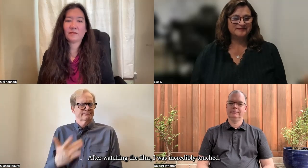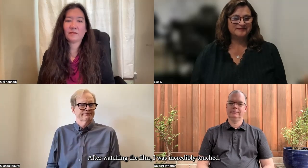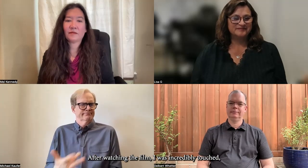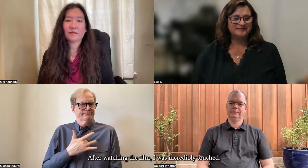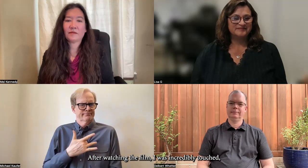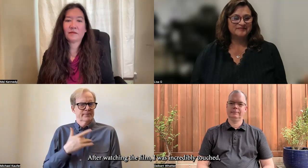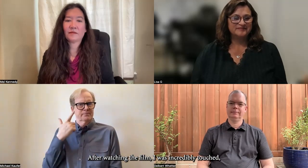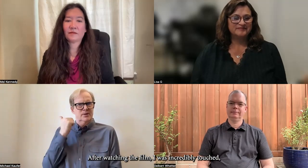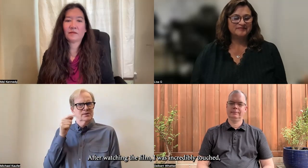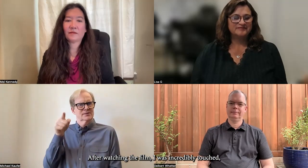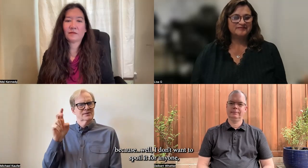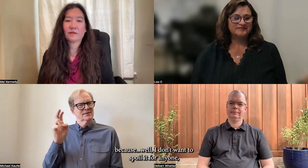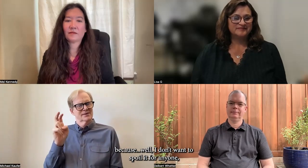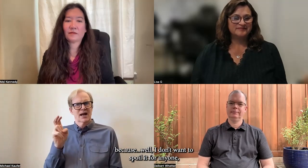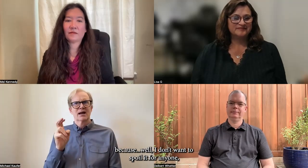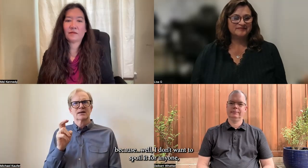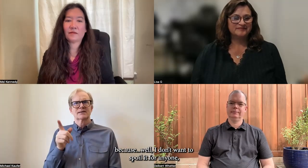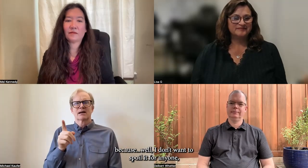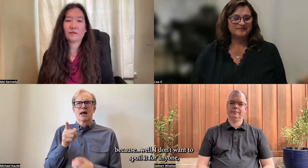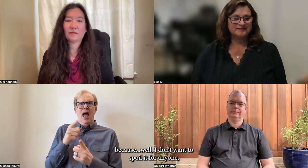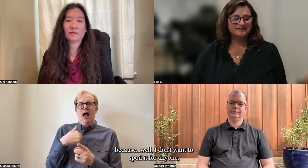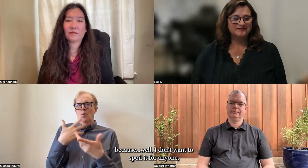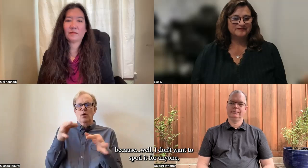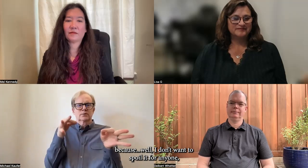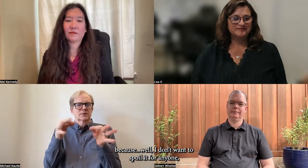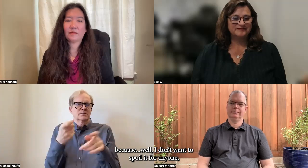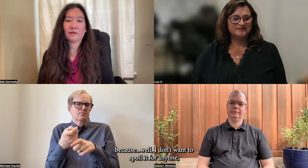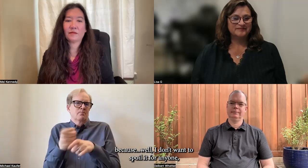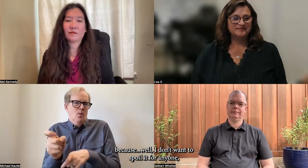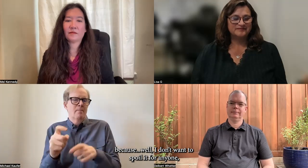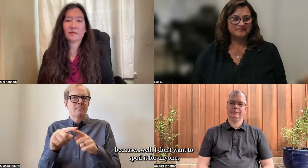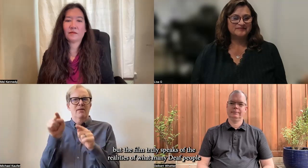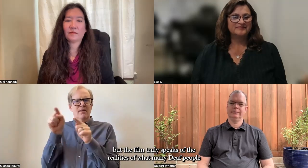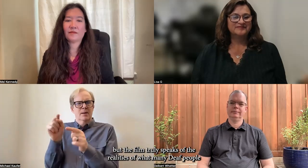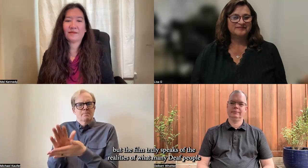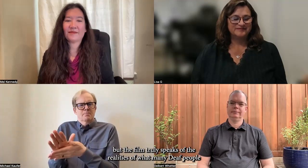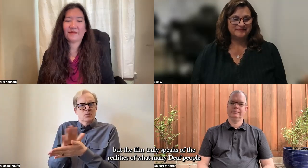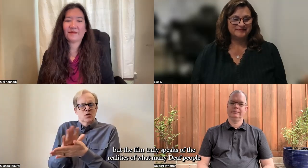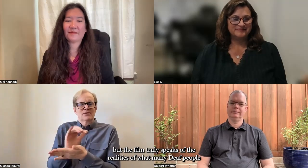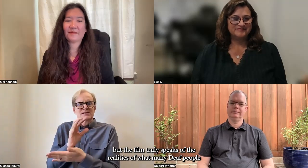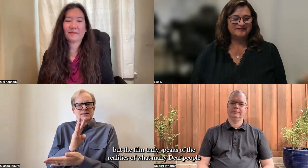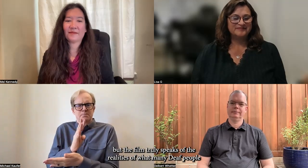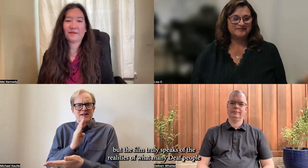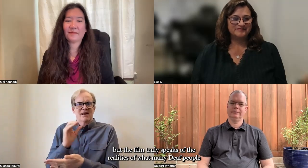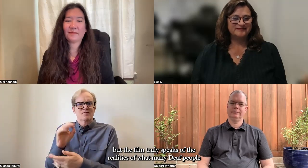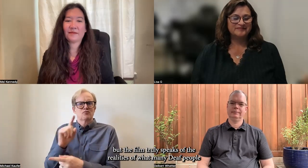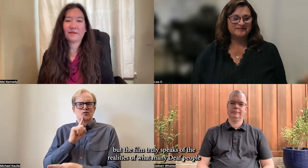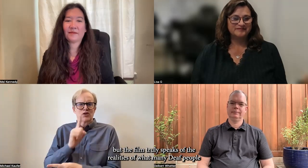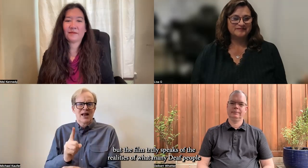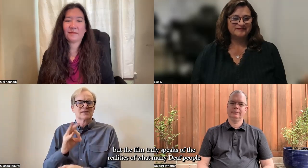film, I was incredibly touched because, well, I don't want to spoil it for anyone, but the film truly speaks of the realities of what